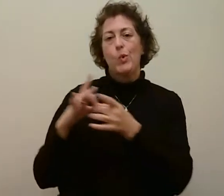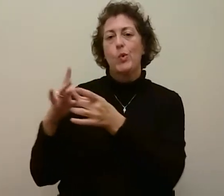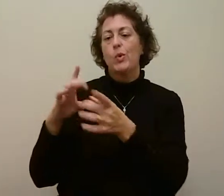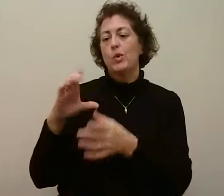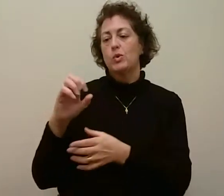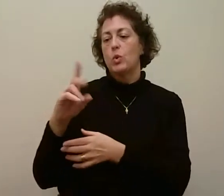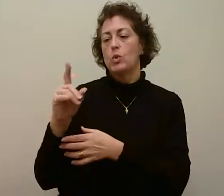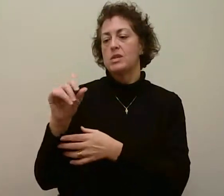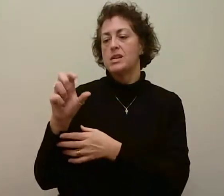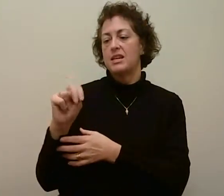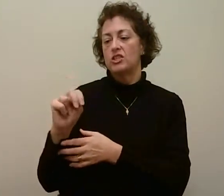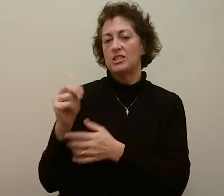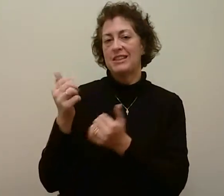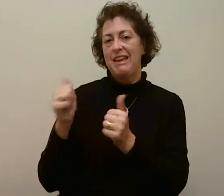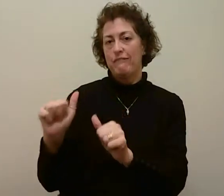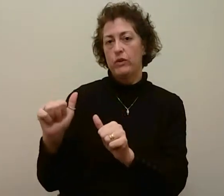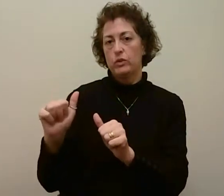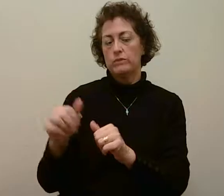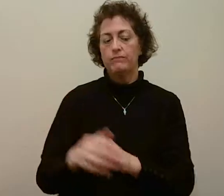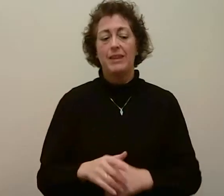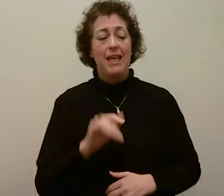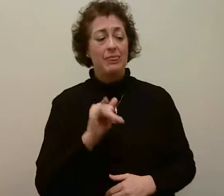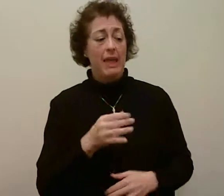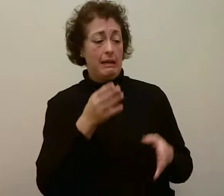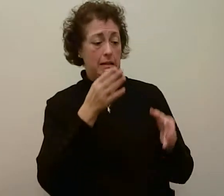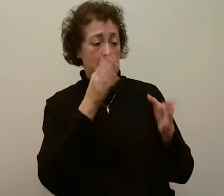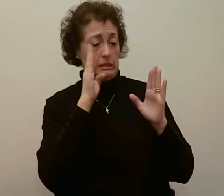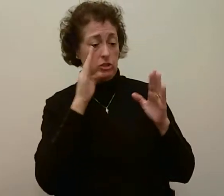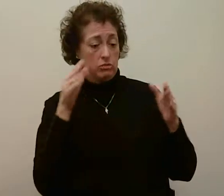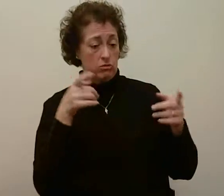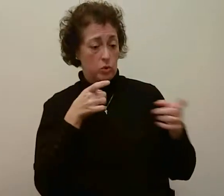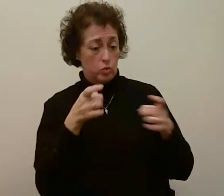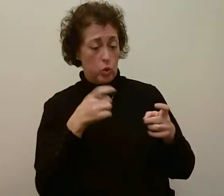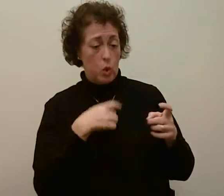control, once it's developed, can be shifted to different tasks as needed.